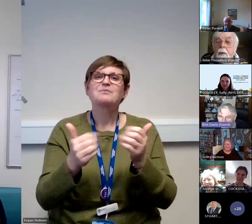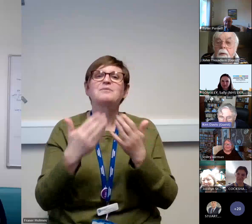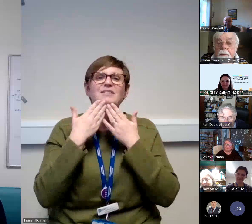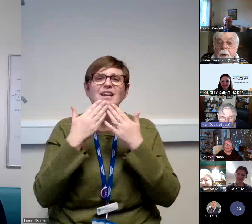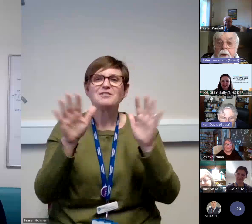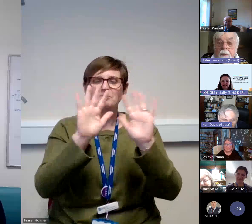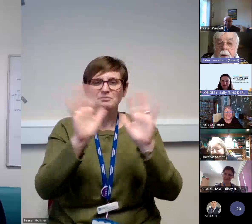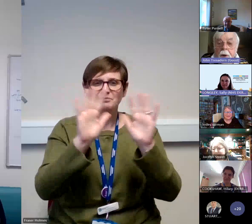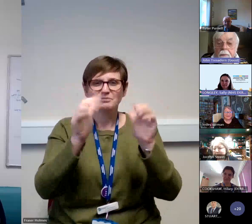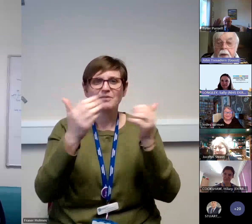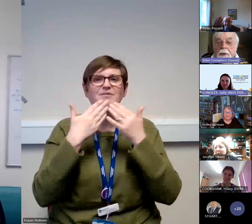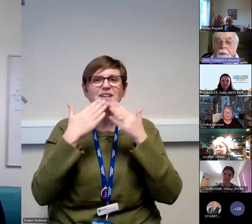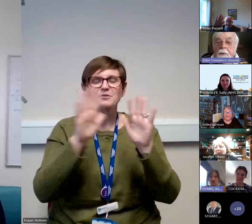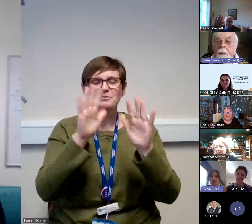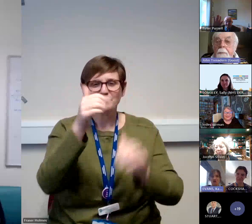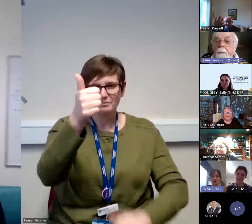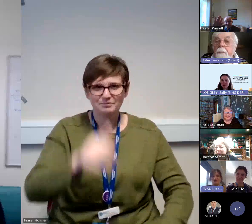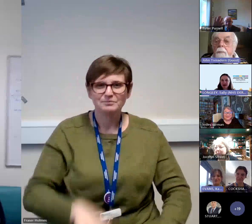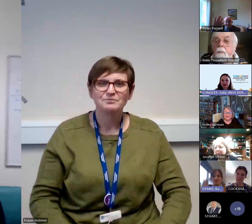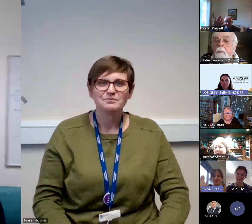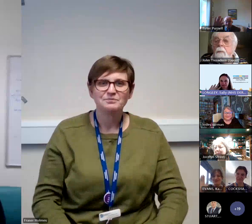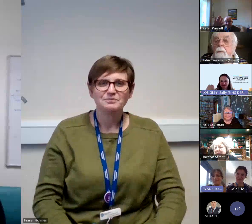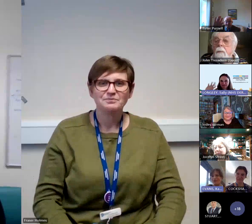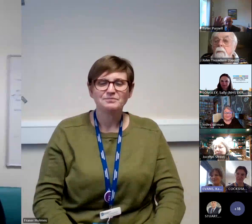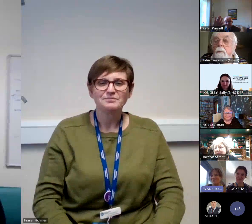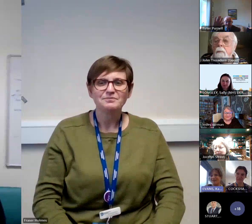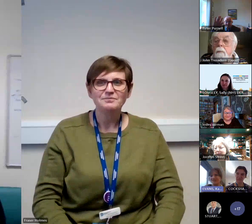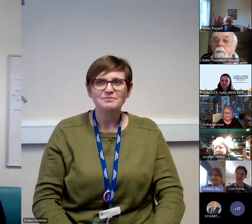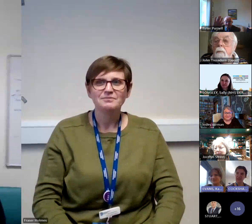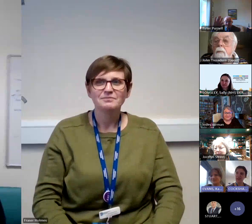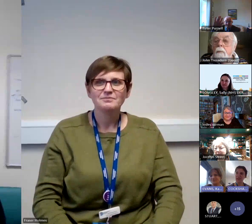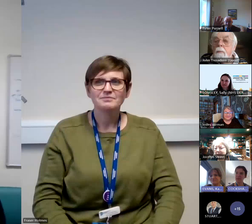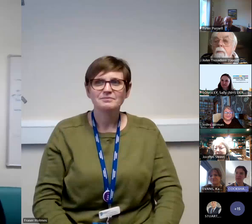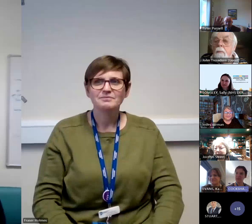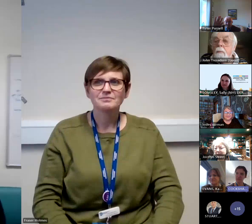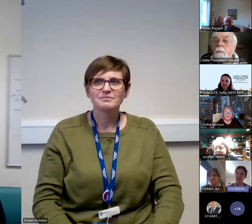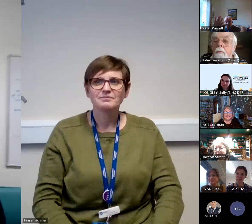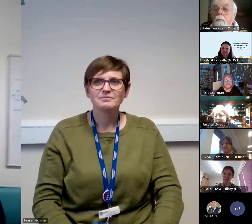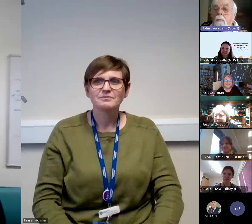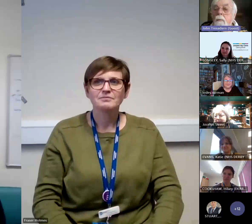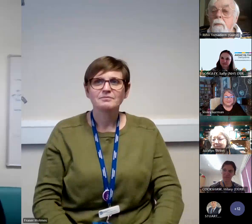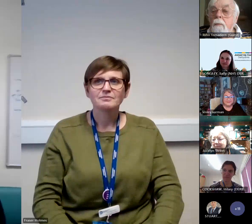inviting everyone. Cheers. Thank you, everyone. Thanks, Thank you. Bye bye. Cheers, bye. Thanks. Thank you.